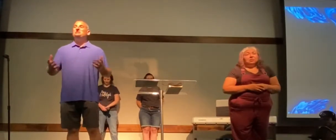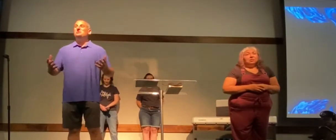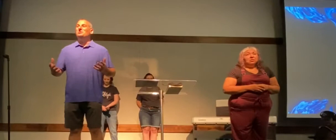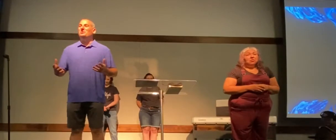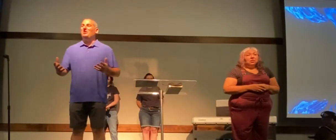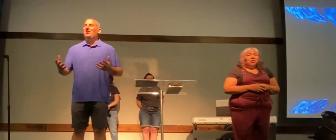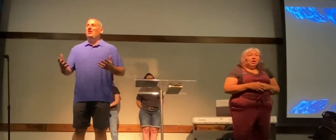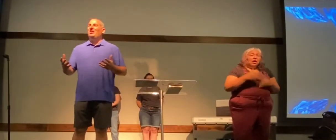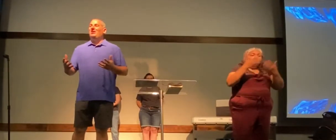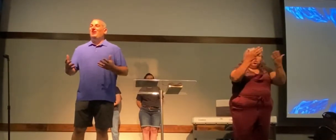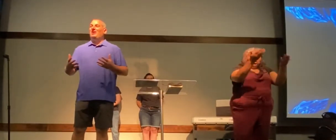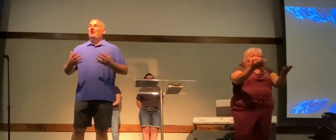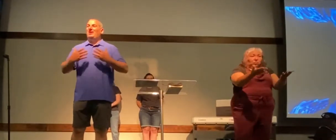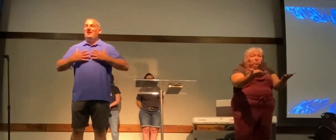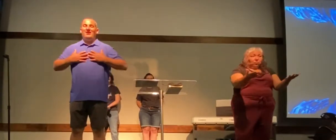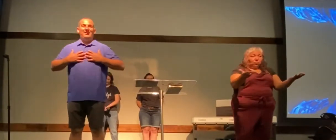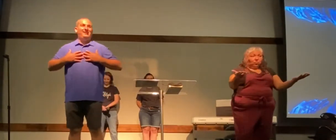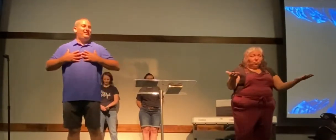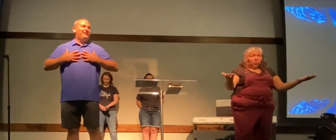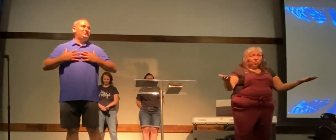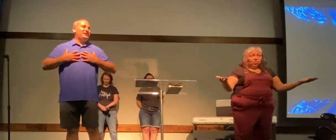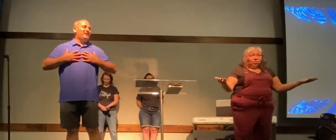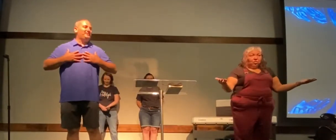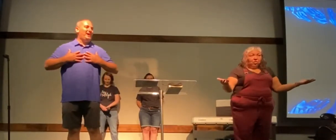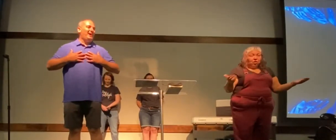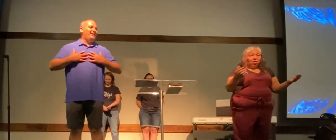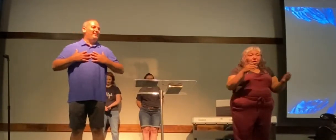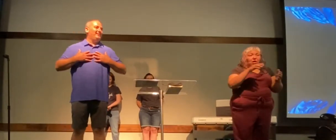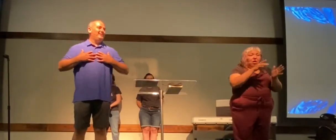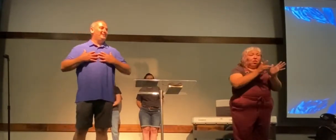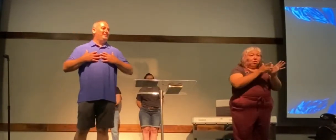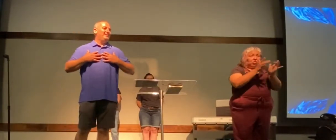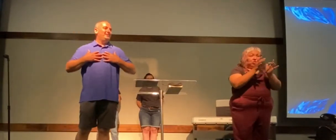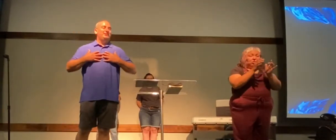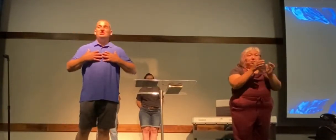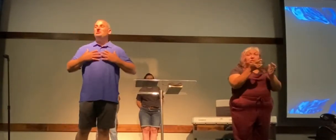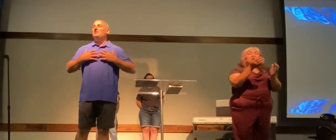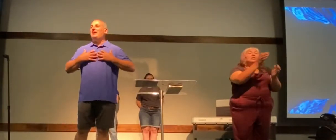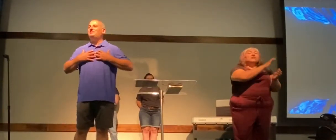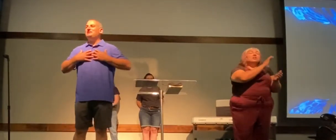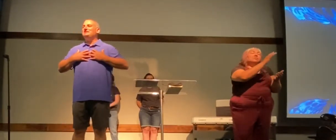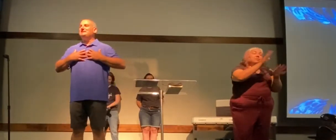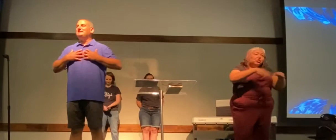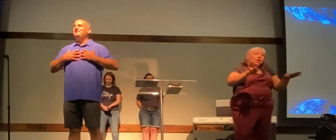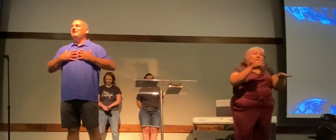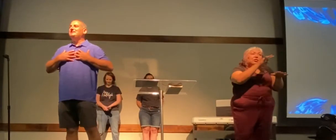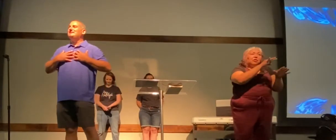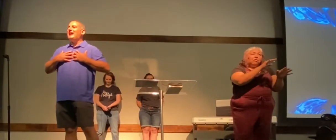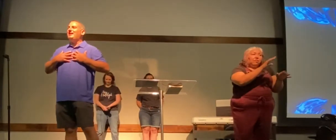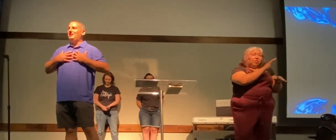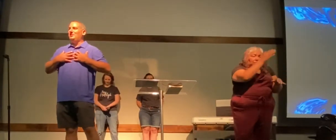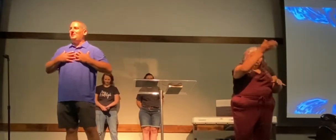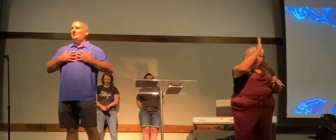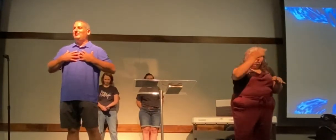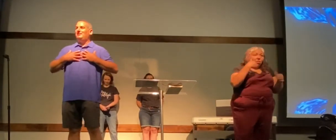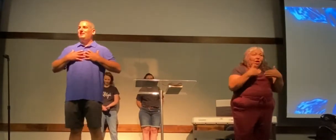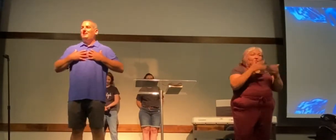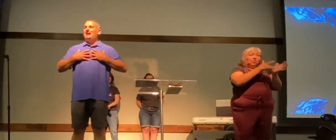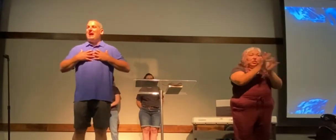And you are a child of God. You have Jesus living inside of